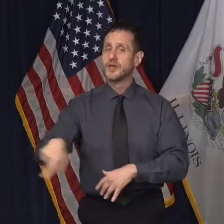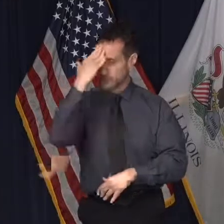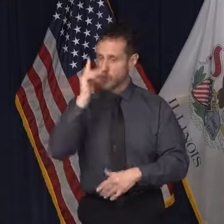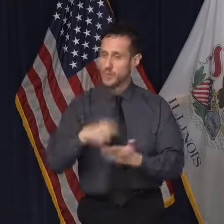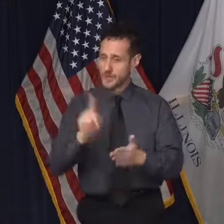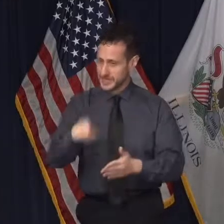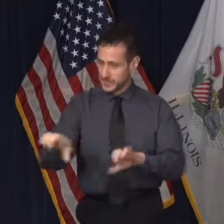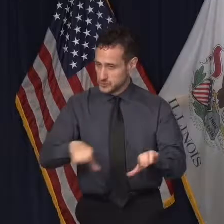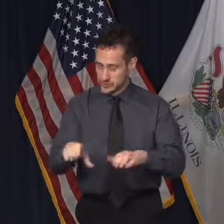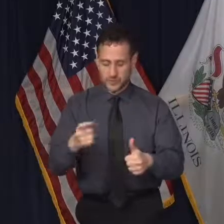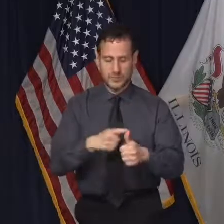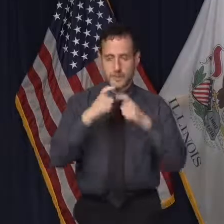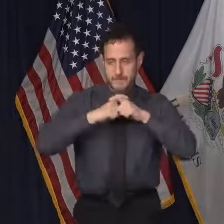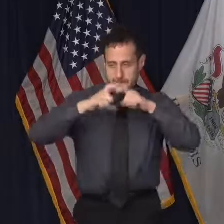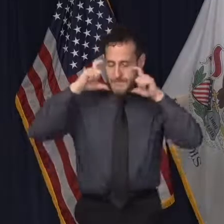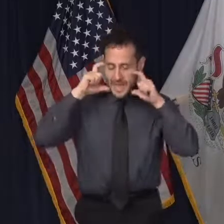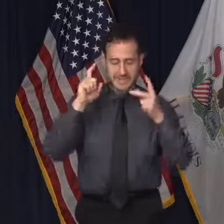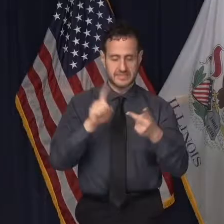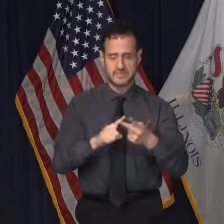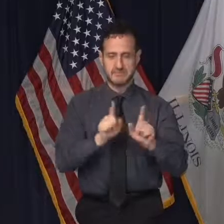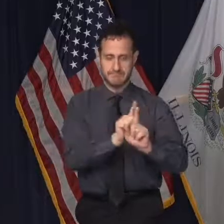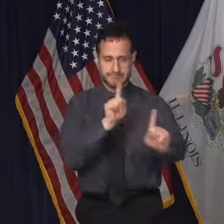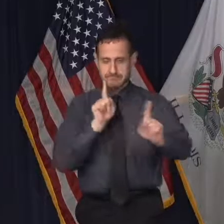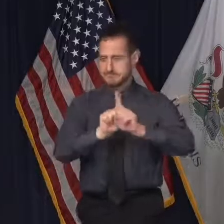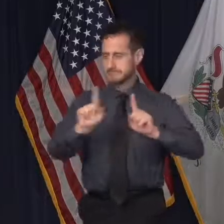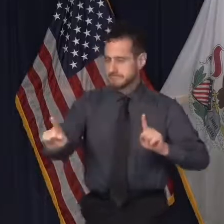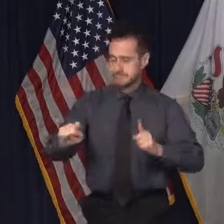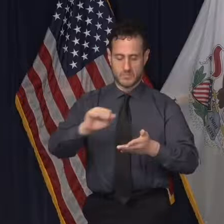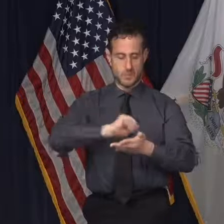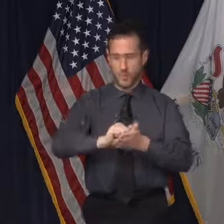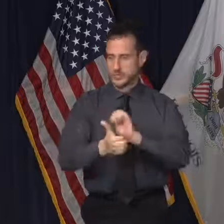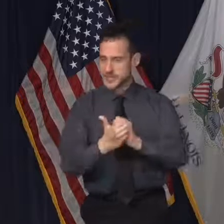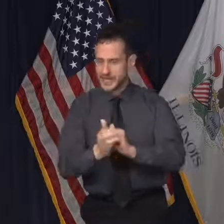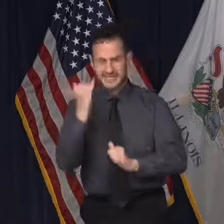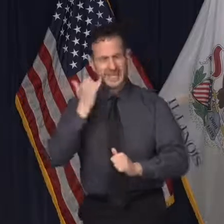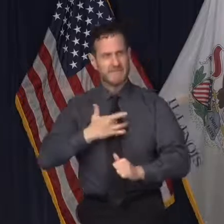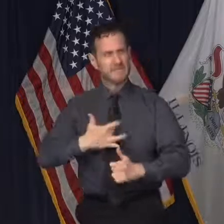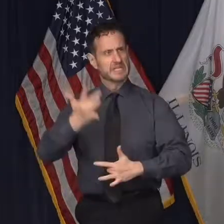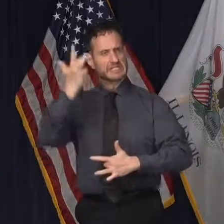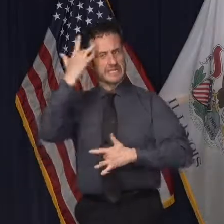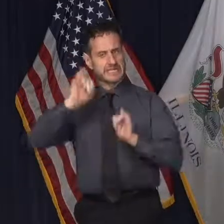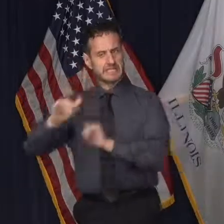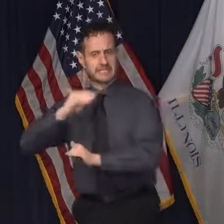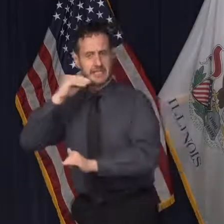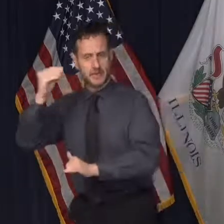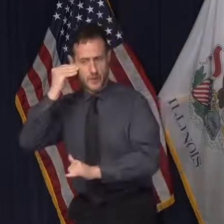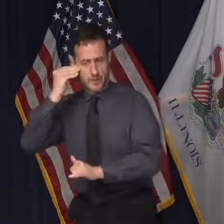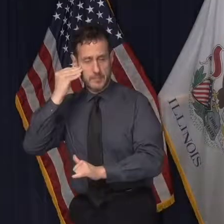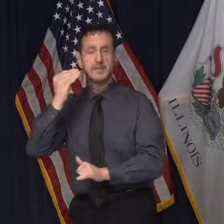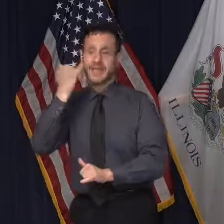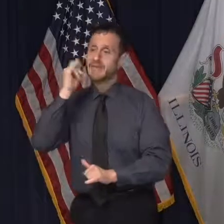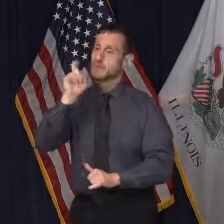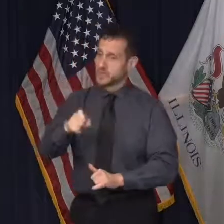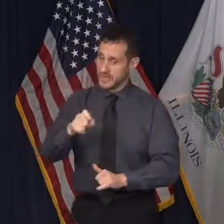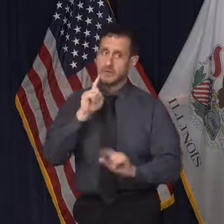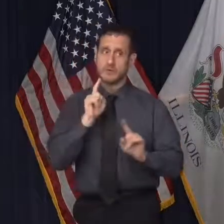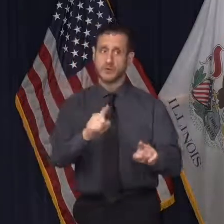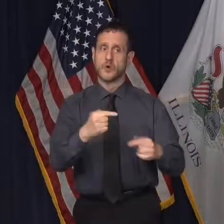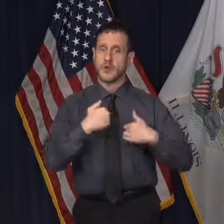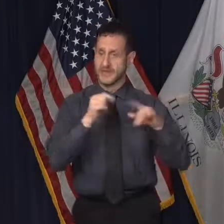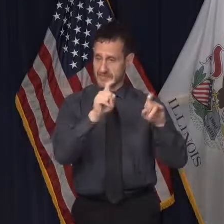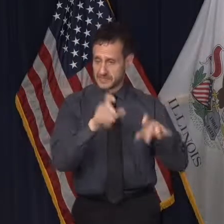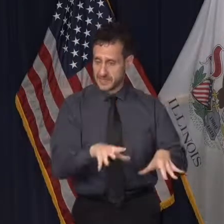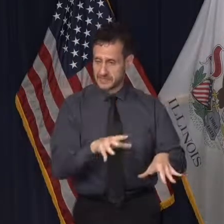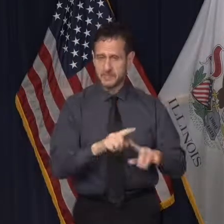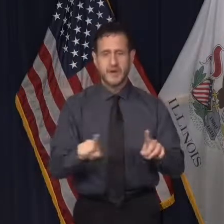your distance, wash your hands, stay home if you're sick, get tested when you need. But I'll add one more thing that you can do to help out